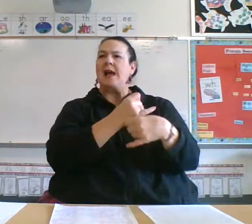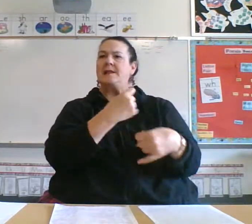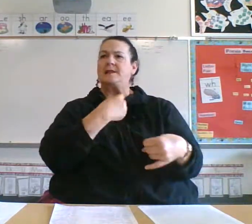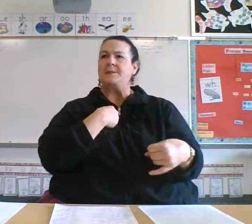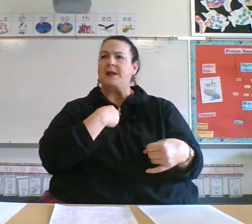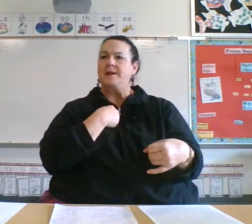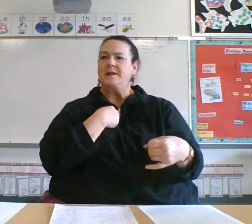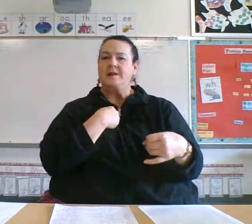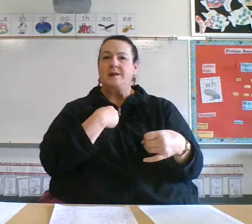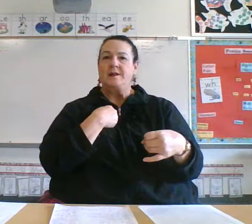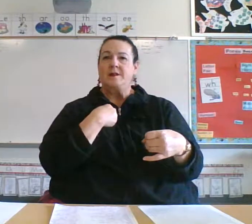criticize me.